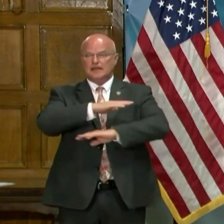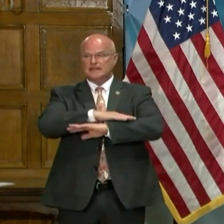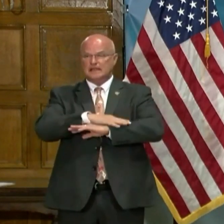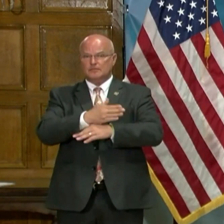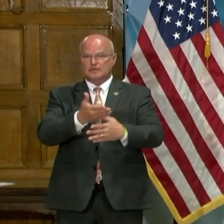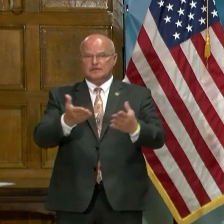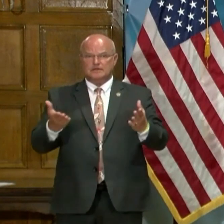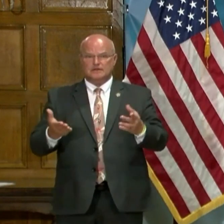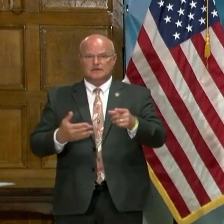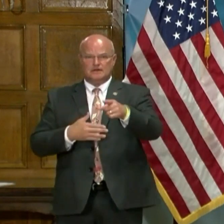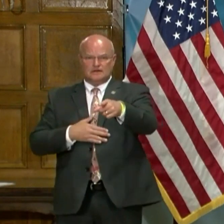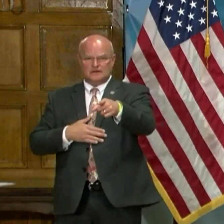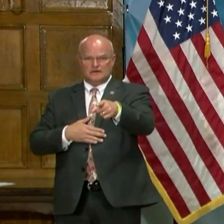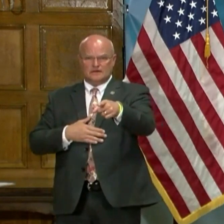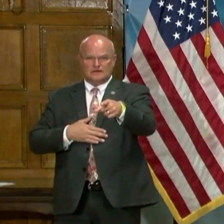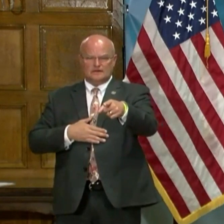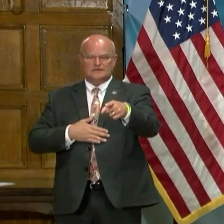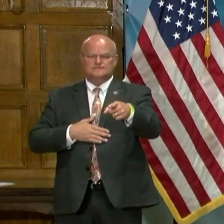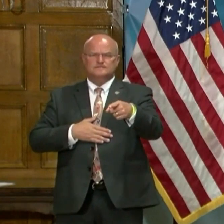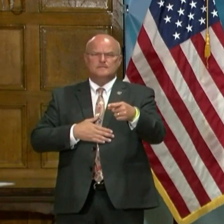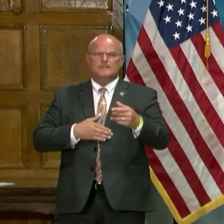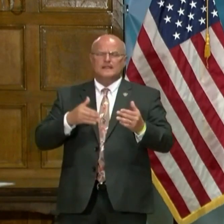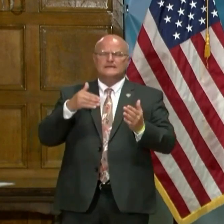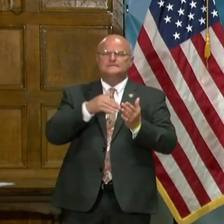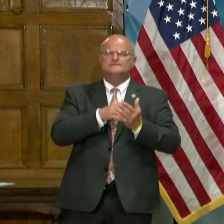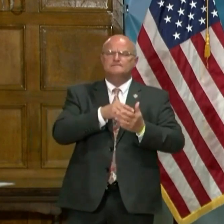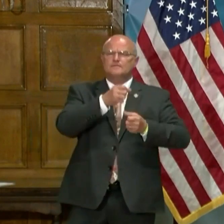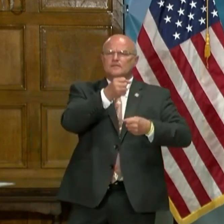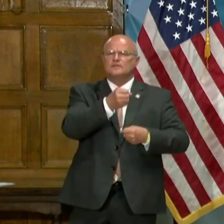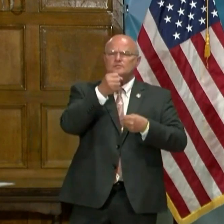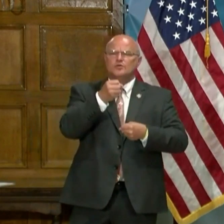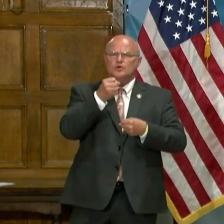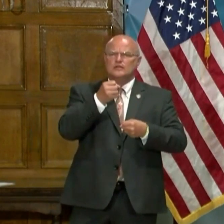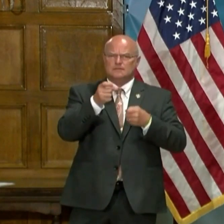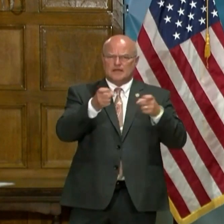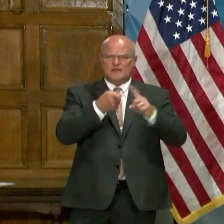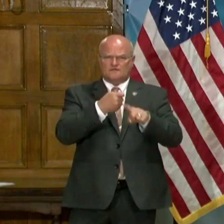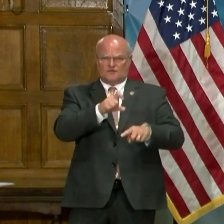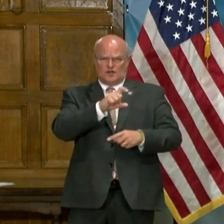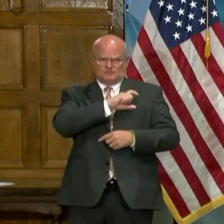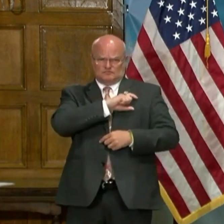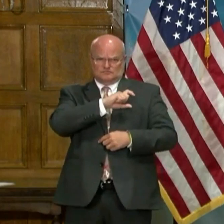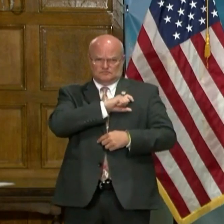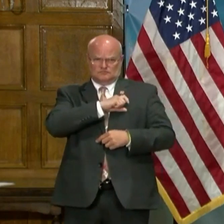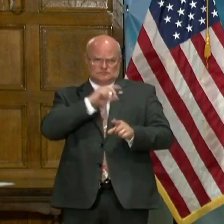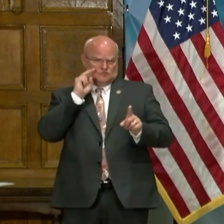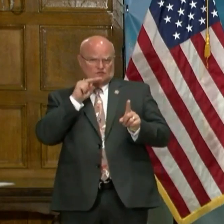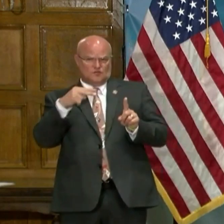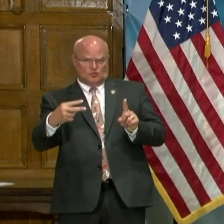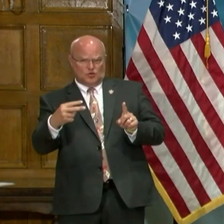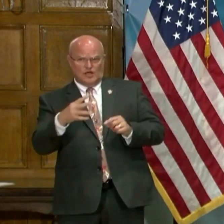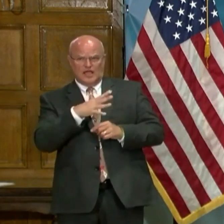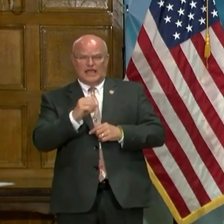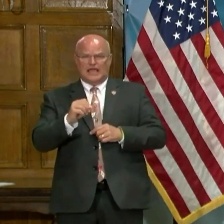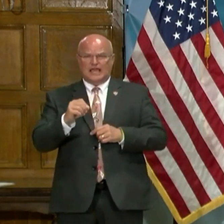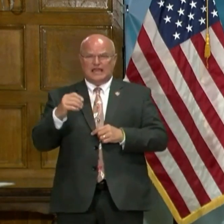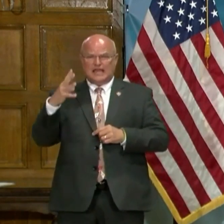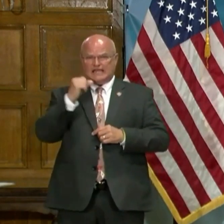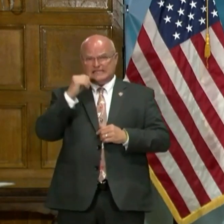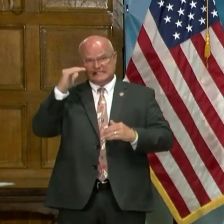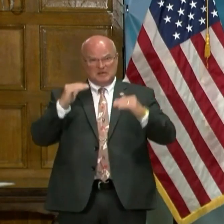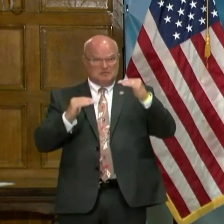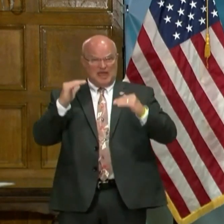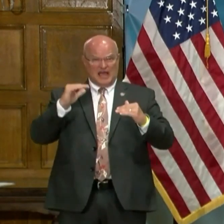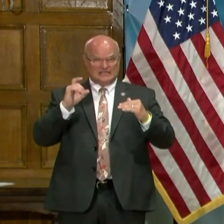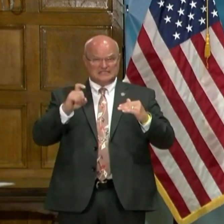table. I guess in regards to protests, how do you think they've been handled from a law enforcement standpoint? And is there, I guess, a balance